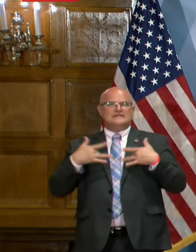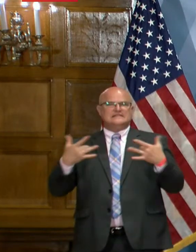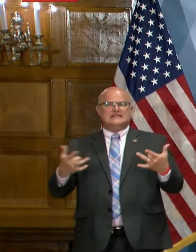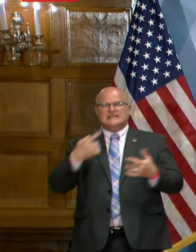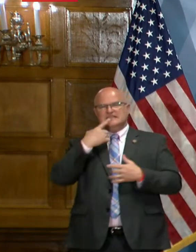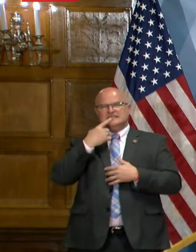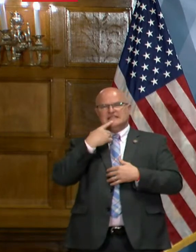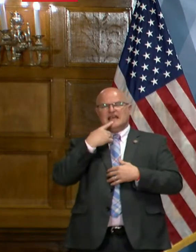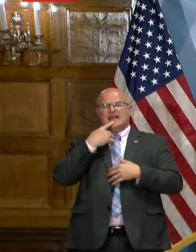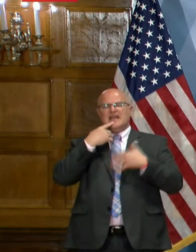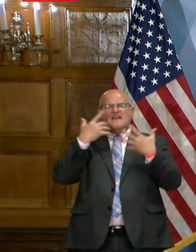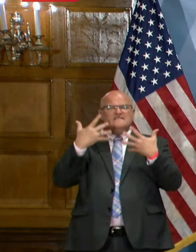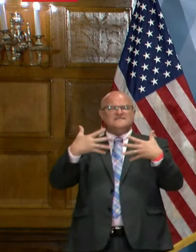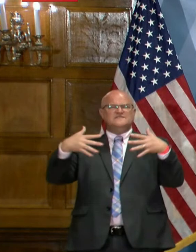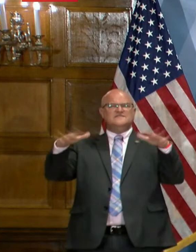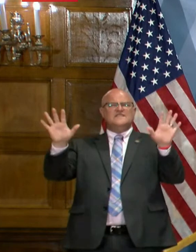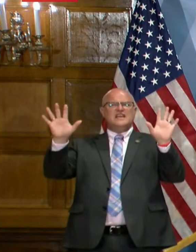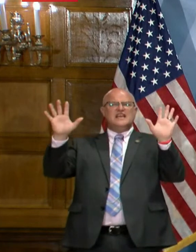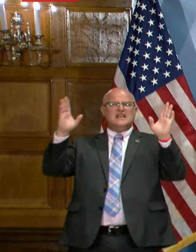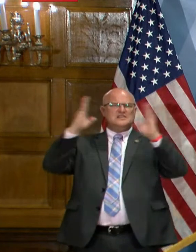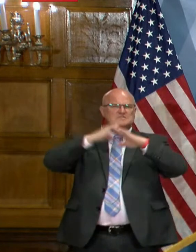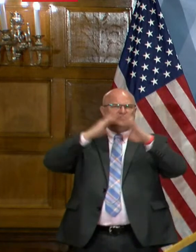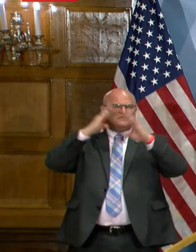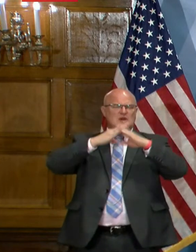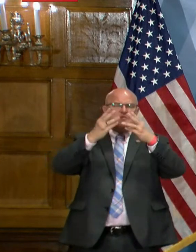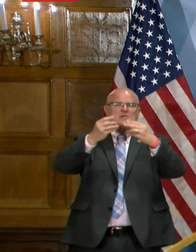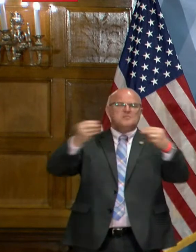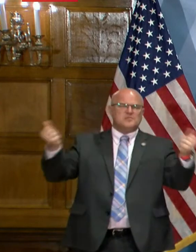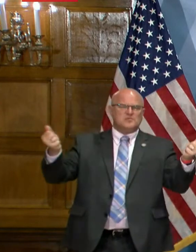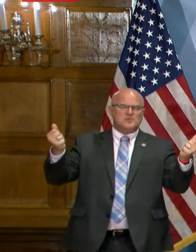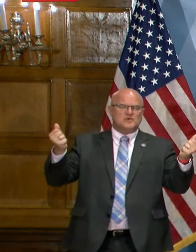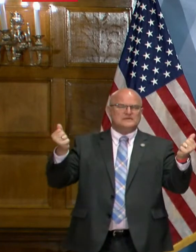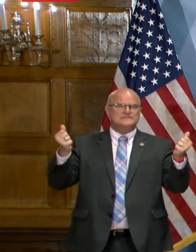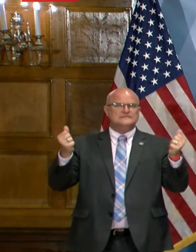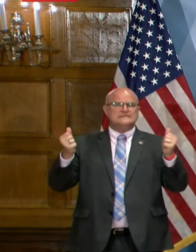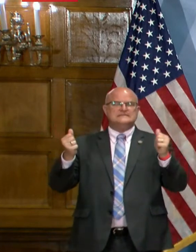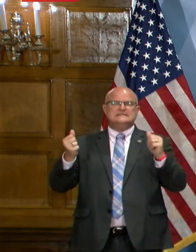to say, we're out of the woods, there's not a problem anymore,